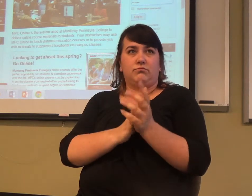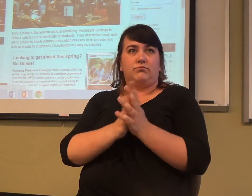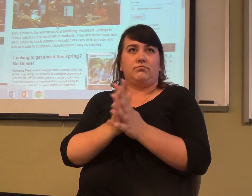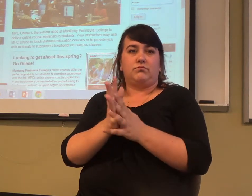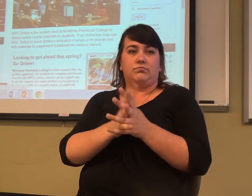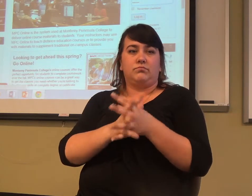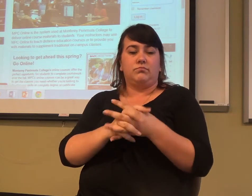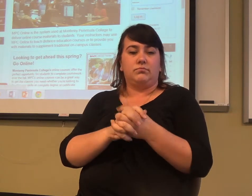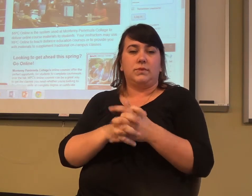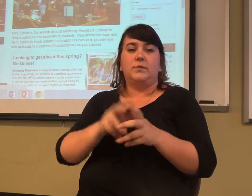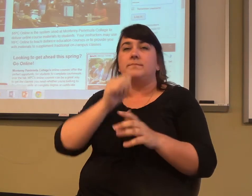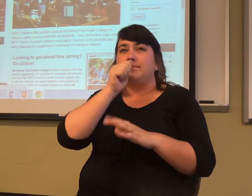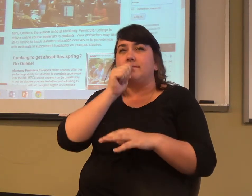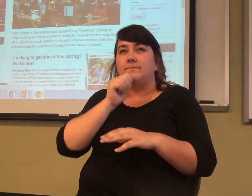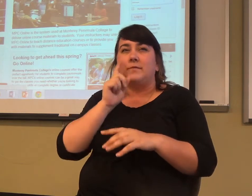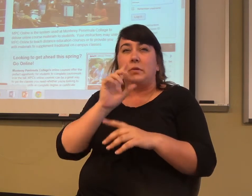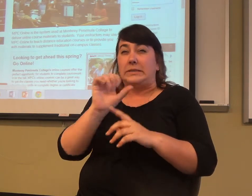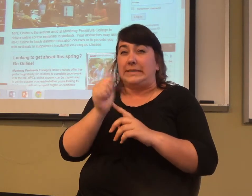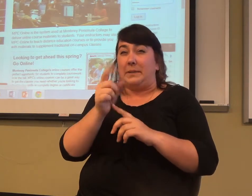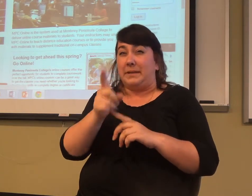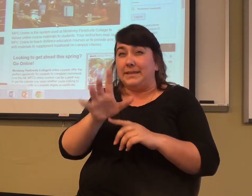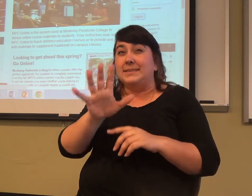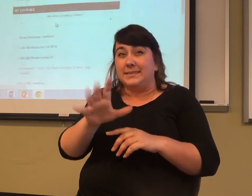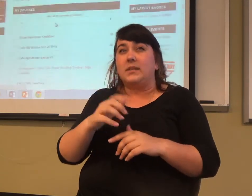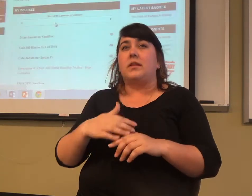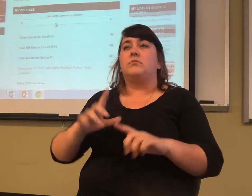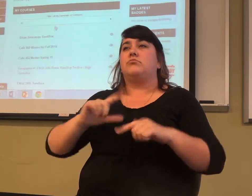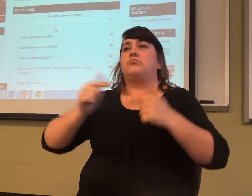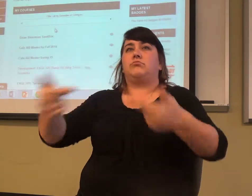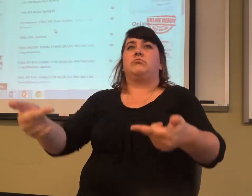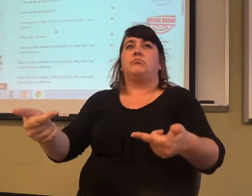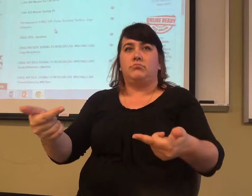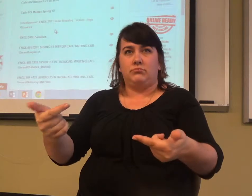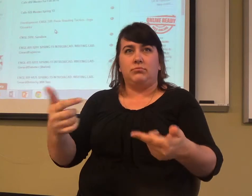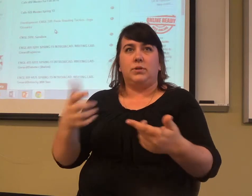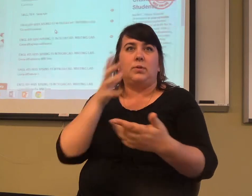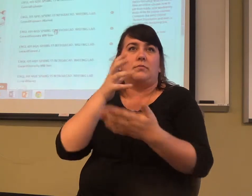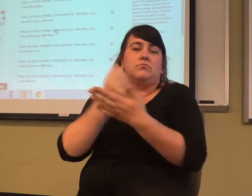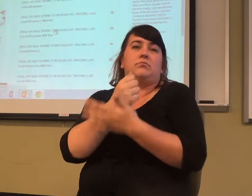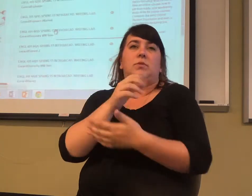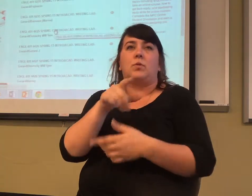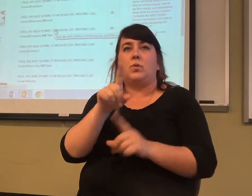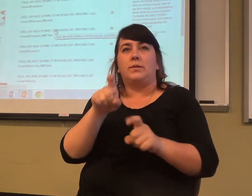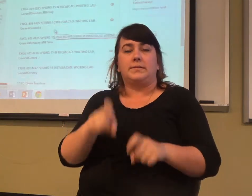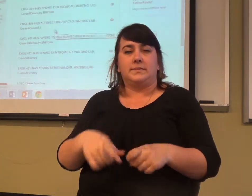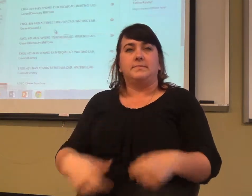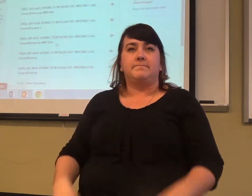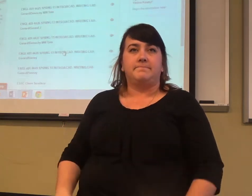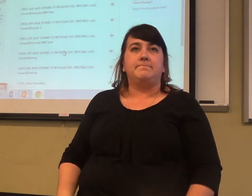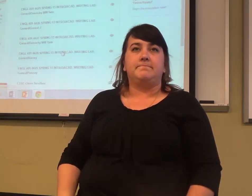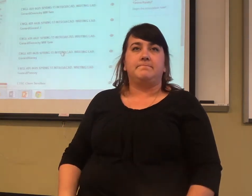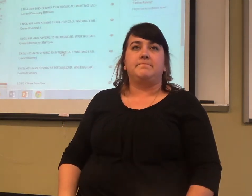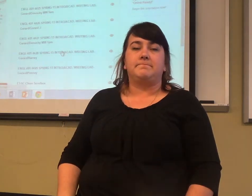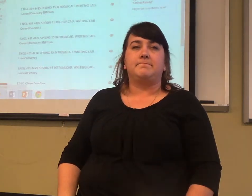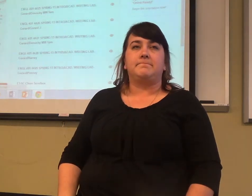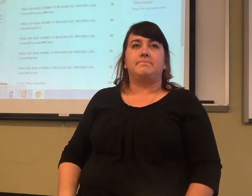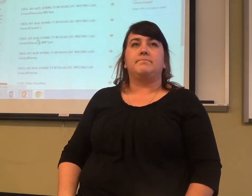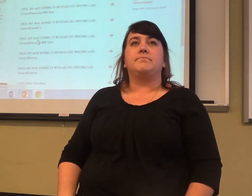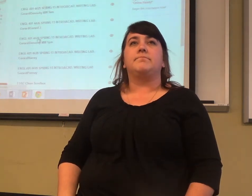So bear with me for about another 10 minutes, and then I promise I'll give you guys some time to get started on your own assignments. I have a long list